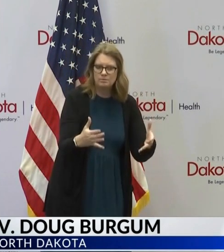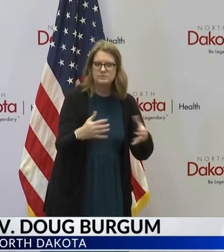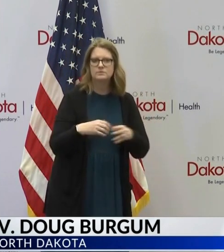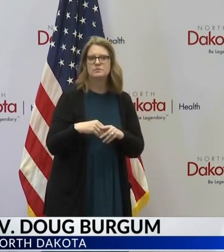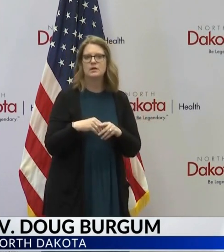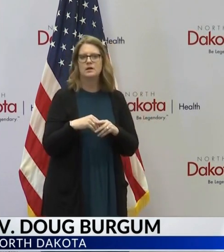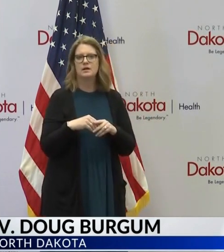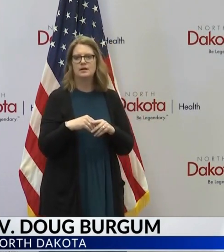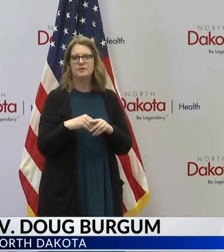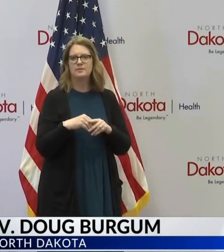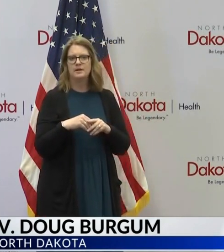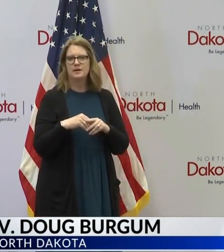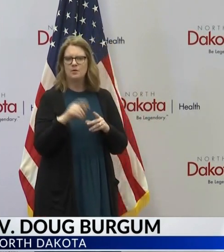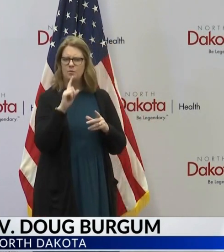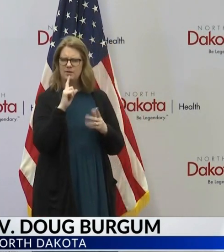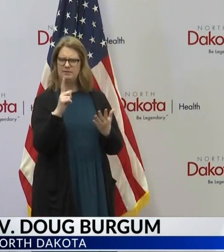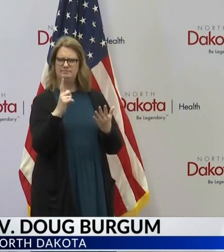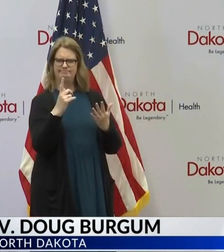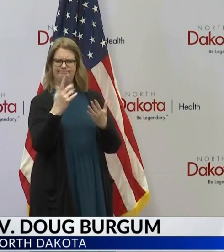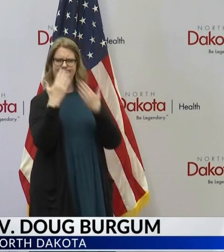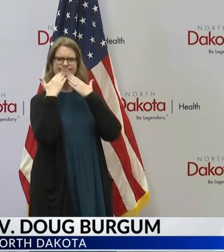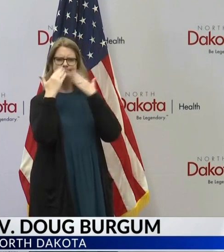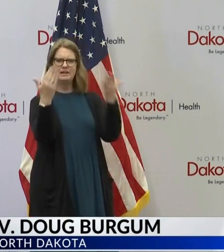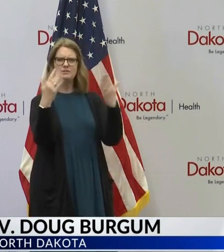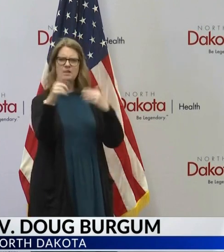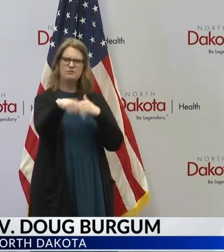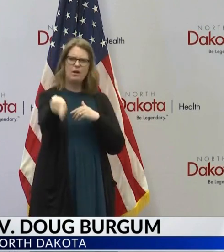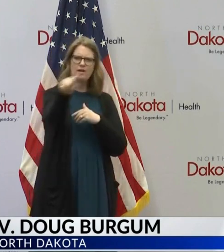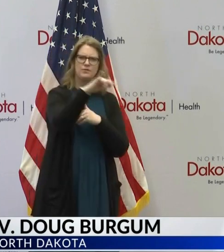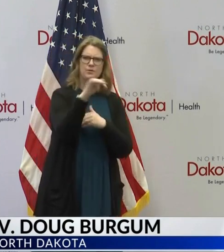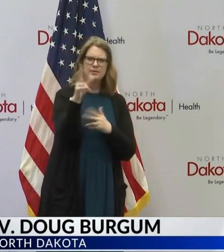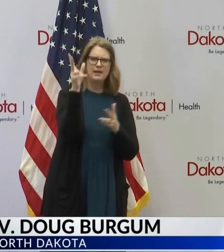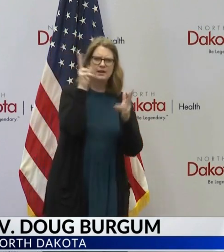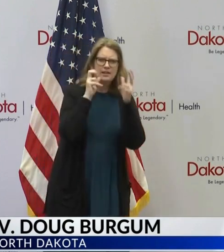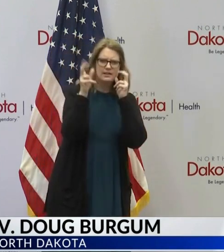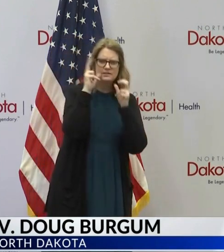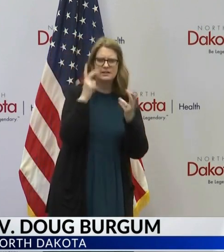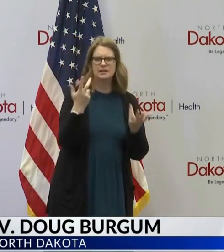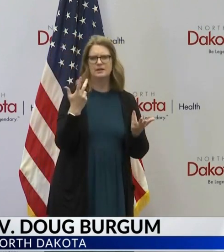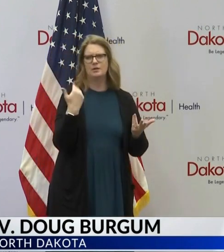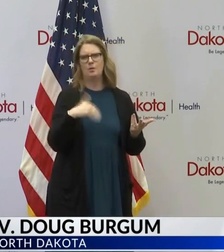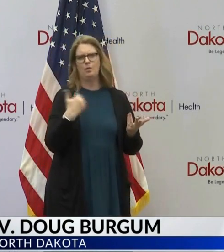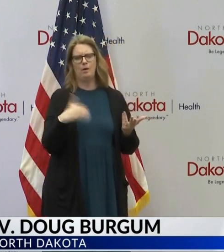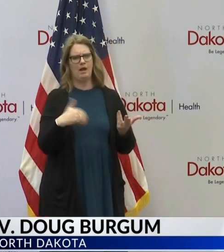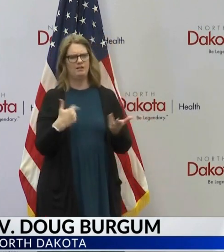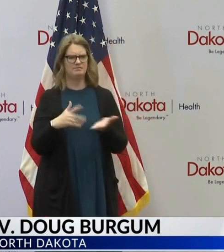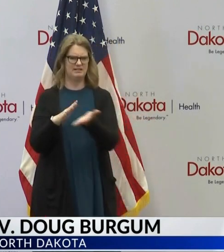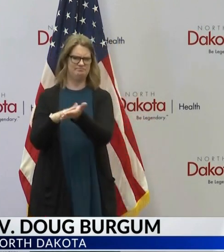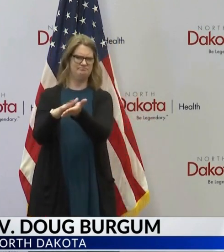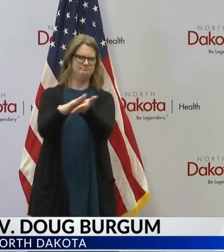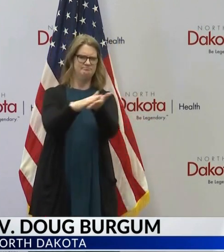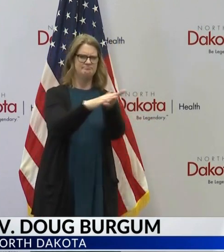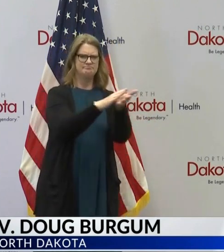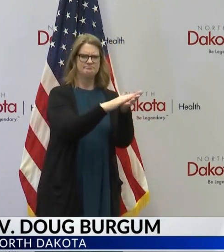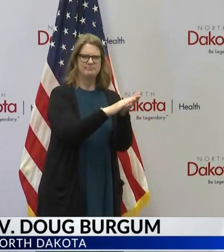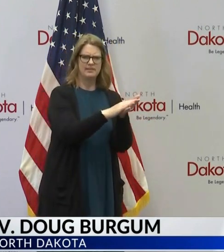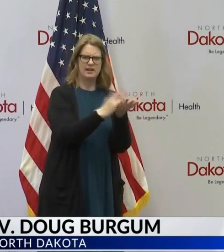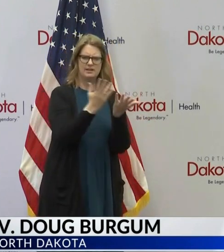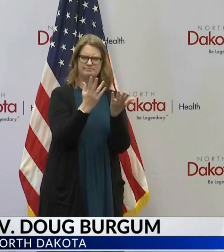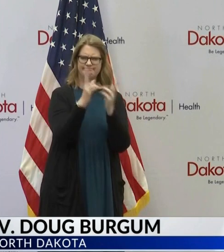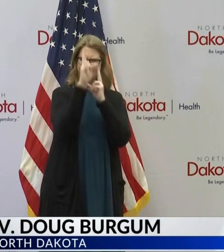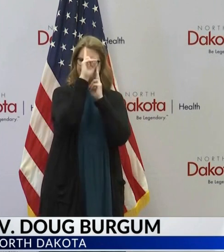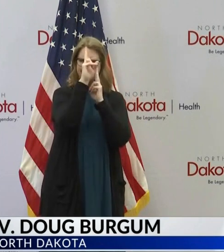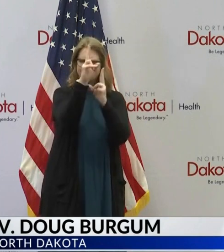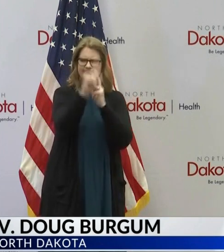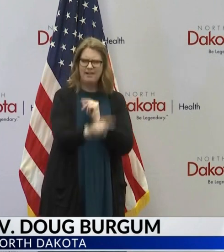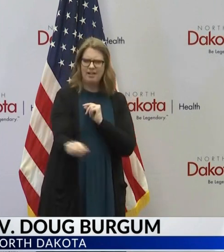say, share my gratitude with everybody who's listening. There's so much credit to share across our entire state because the whole state's